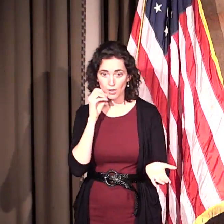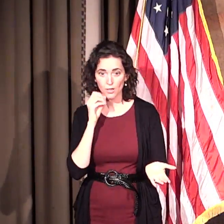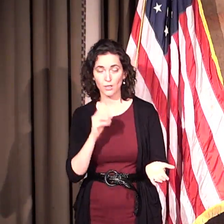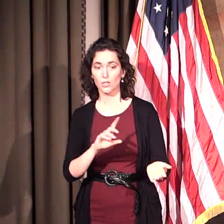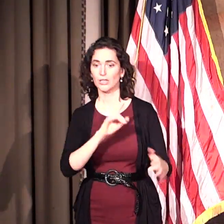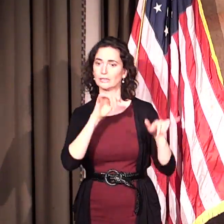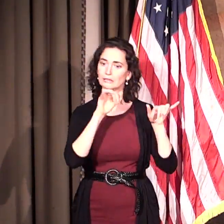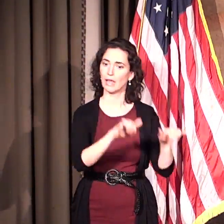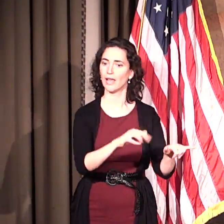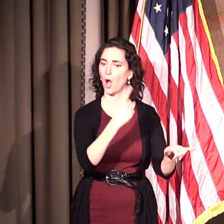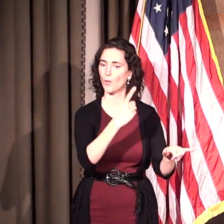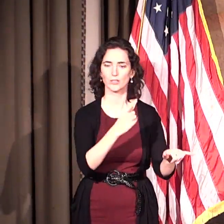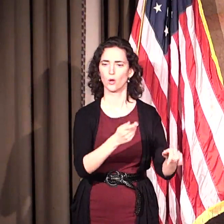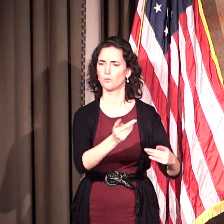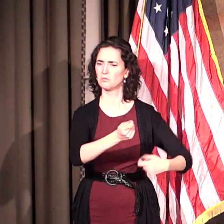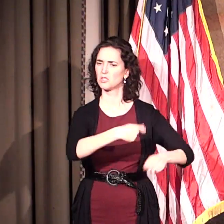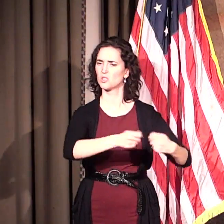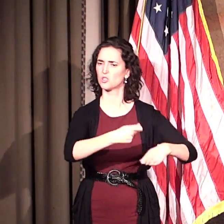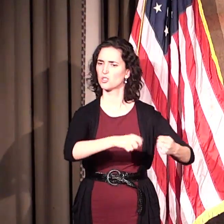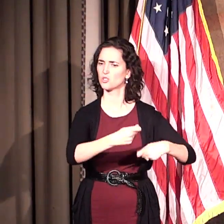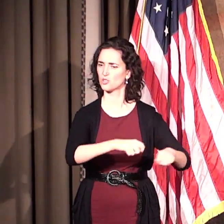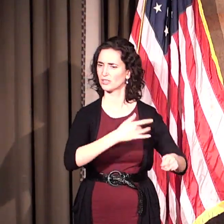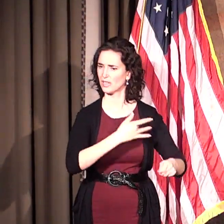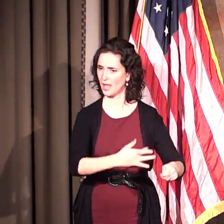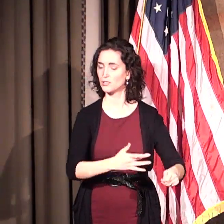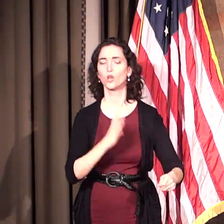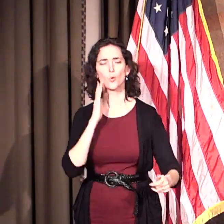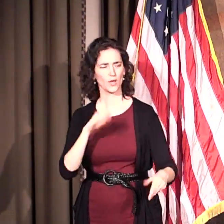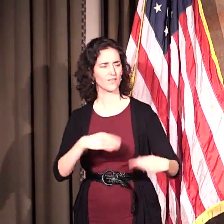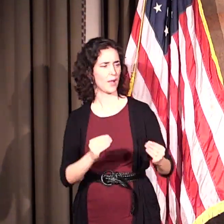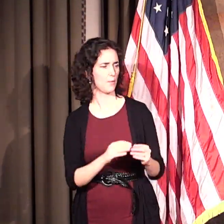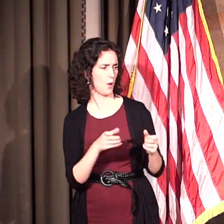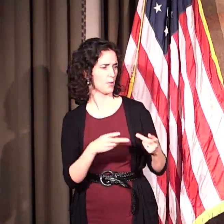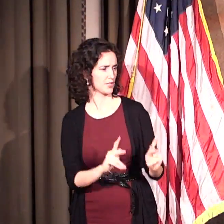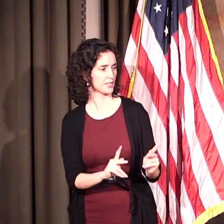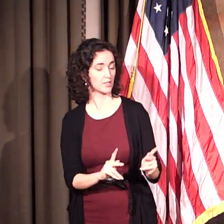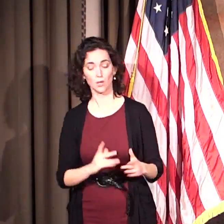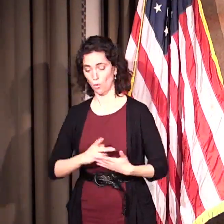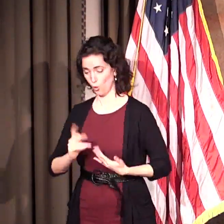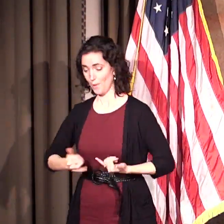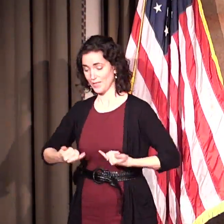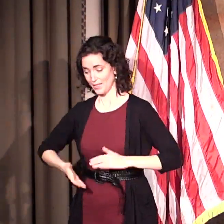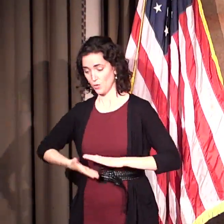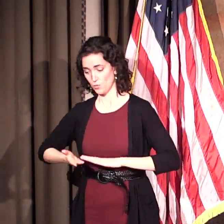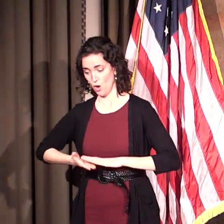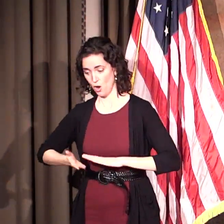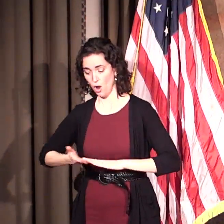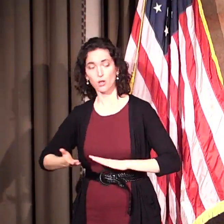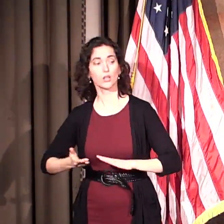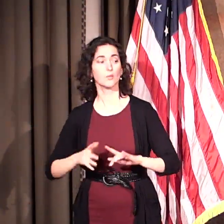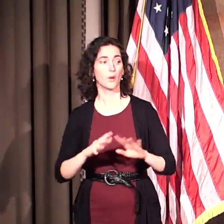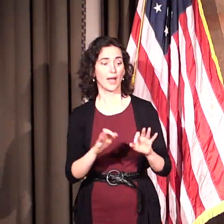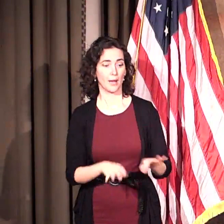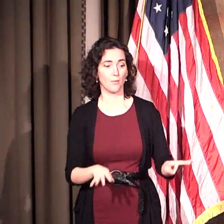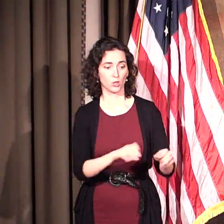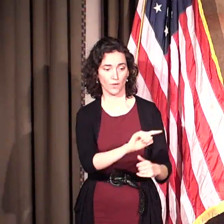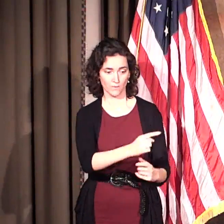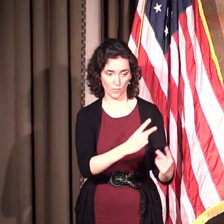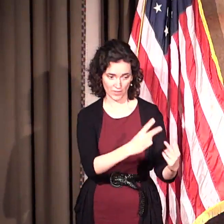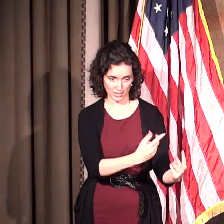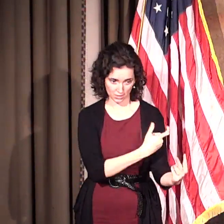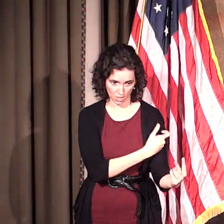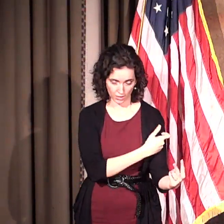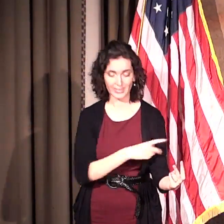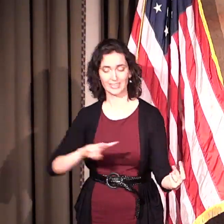People come in and get discharged. So there will be opportunities. While we're still in the program, it's less important because they have that second visit opportunity to get